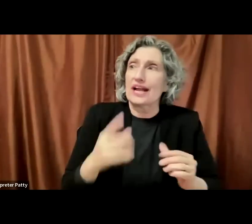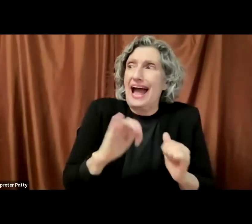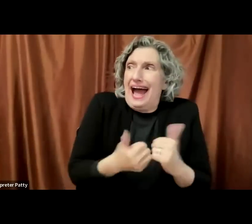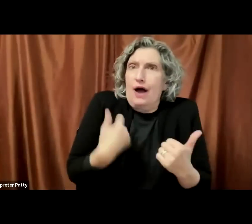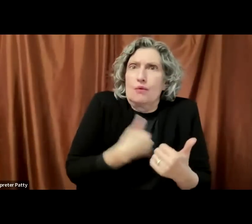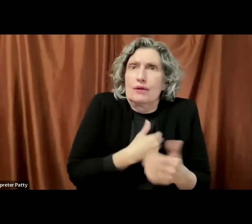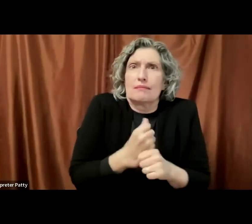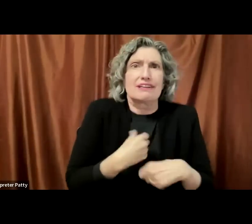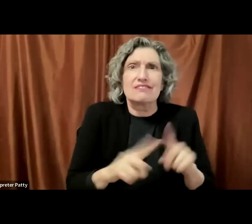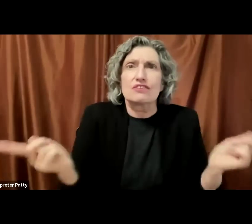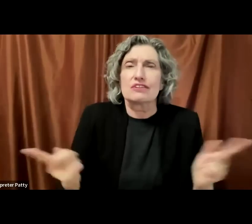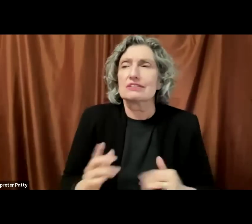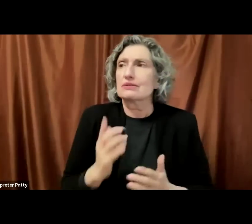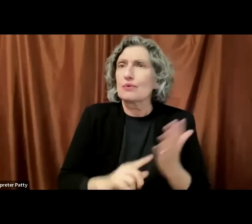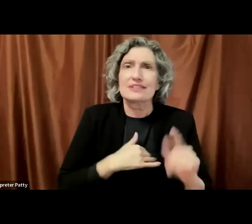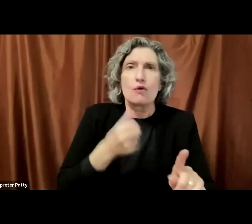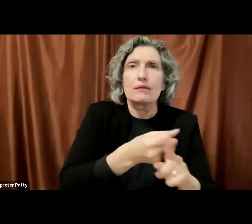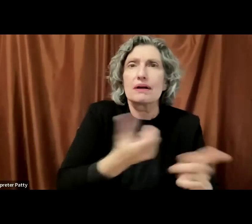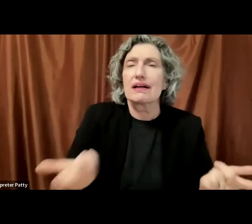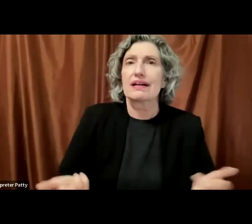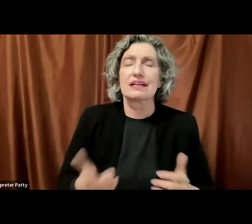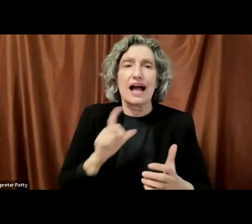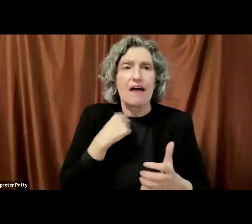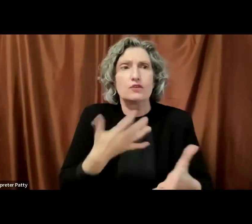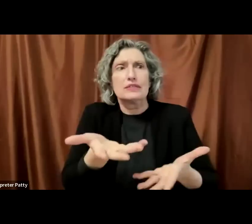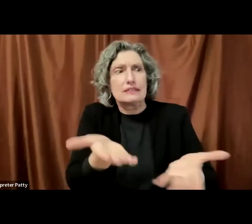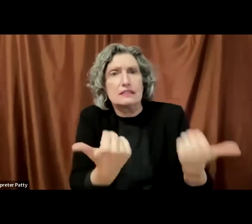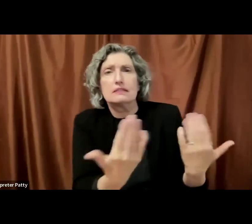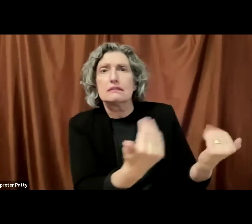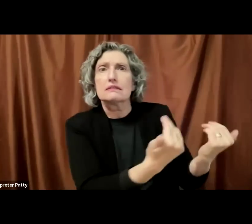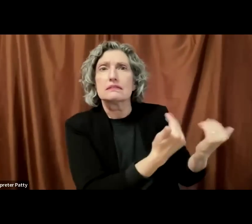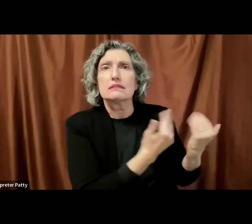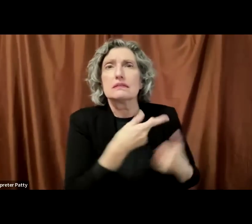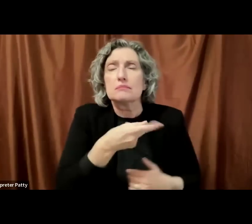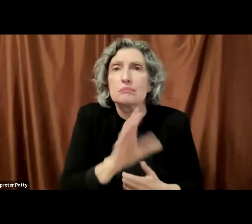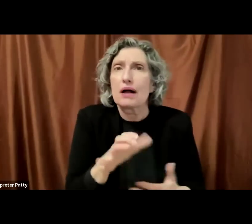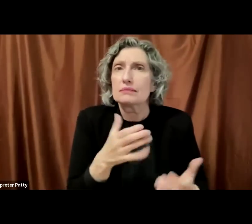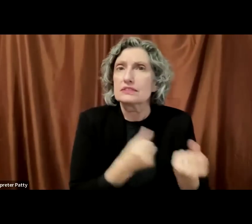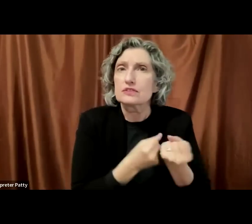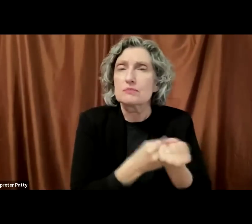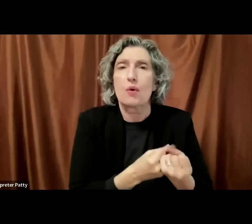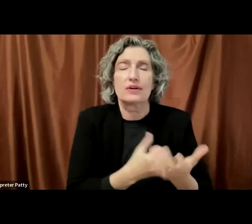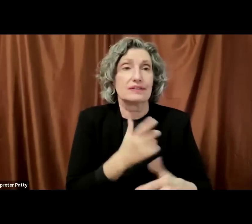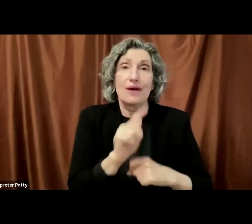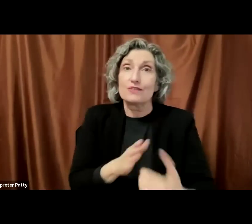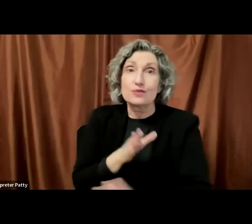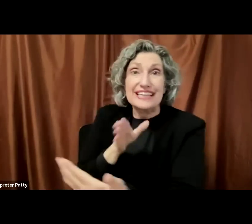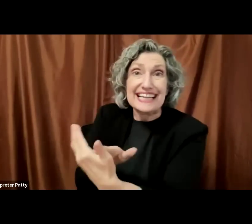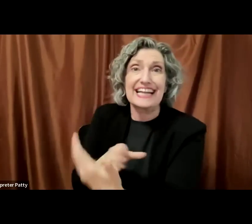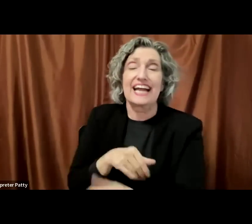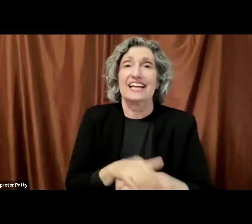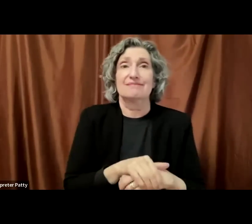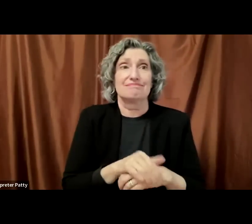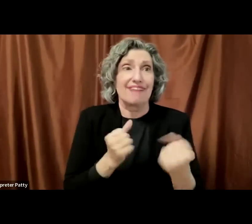ways, build public support. We'll need to litigate, advocate, communicate, and